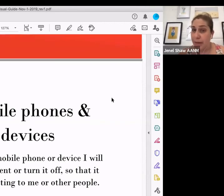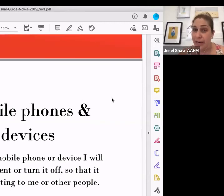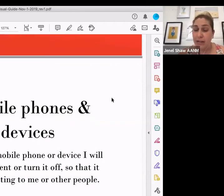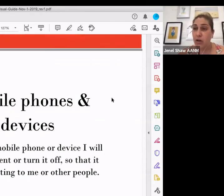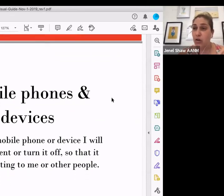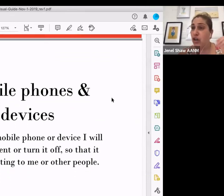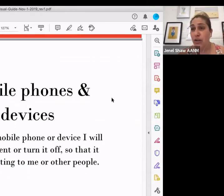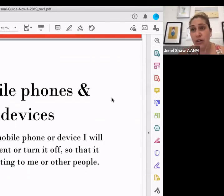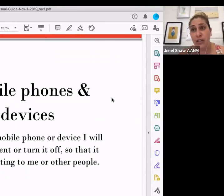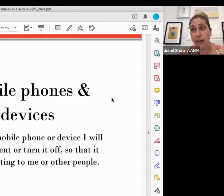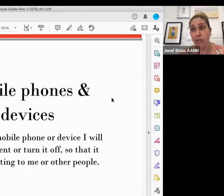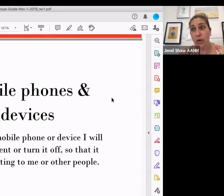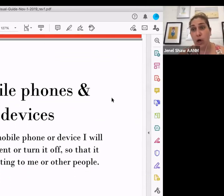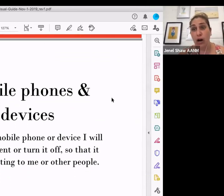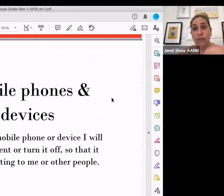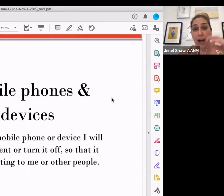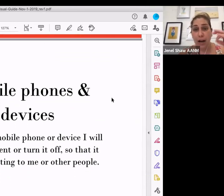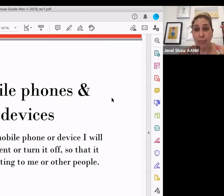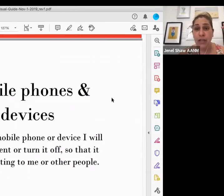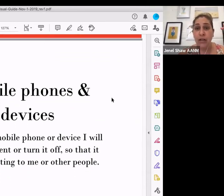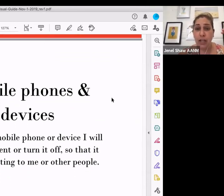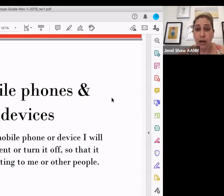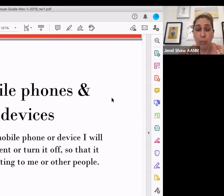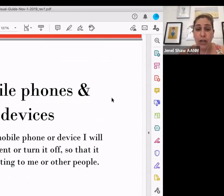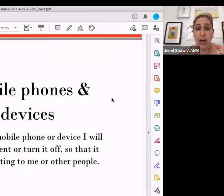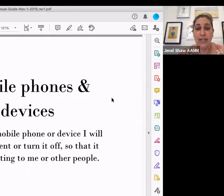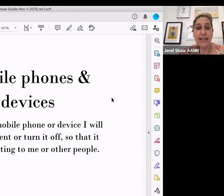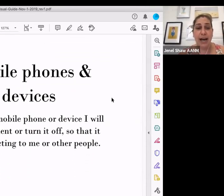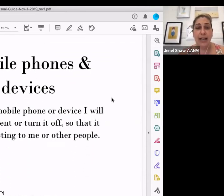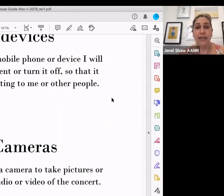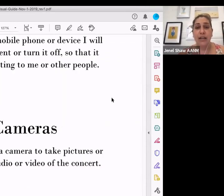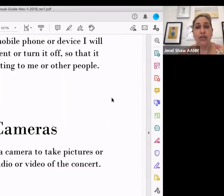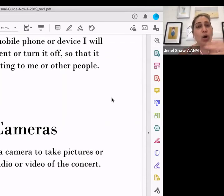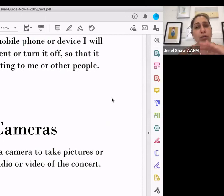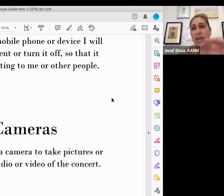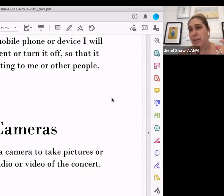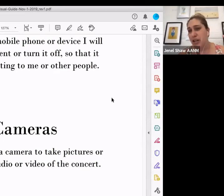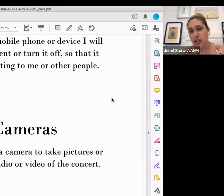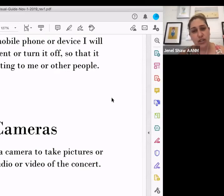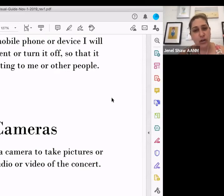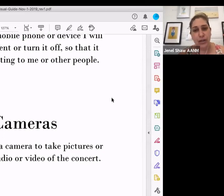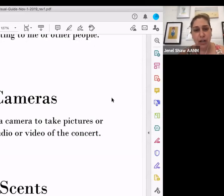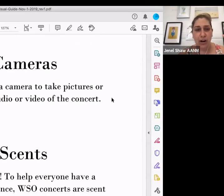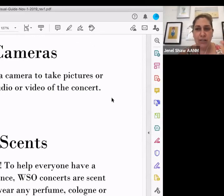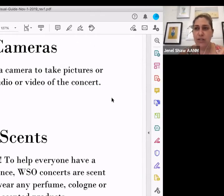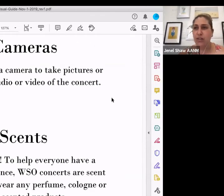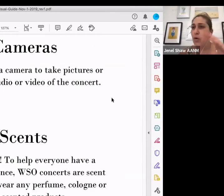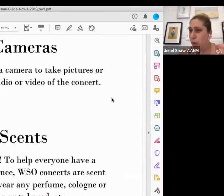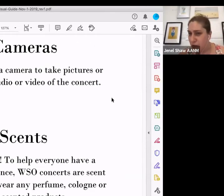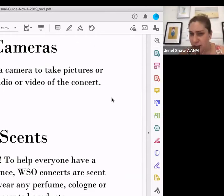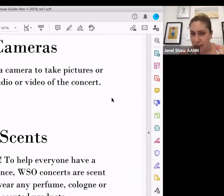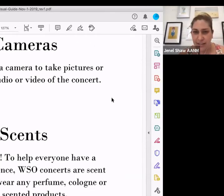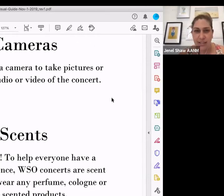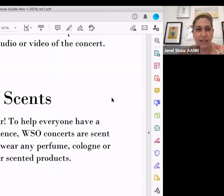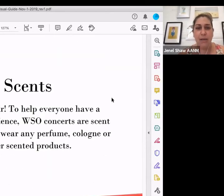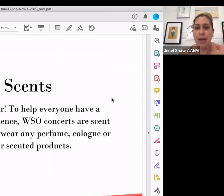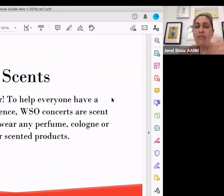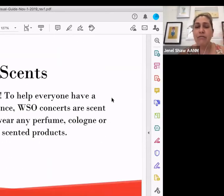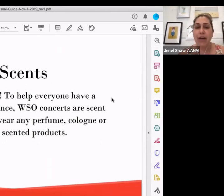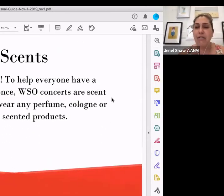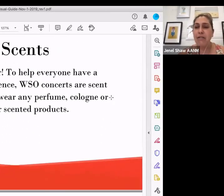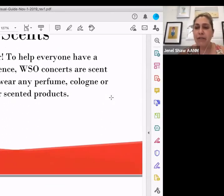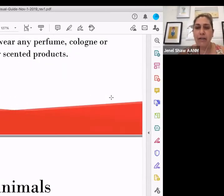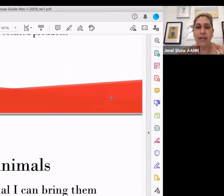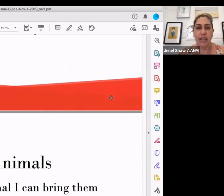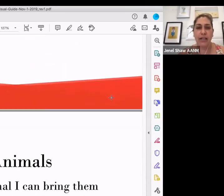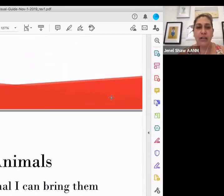what's not permitted. So turn your cell phone off. Put it on silent. Don't take pictures during the concert. Don't wear scents. They make